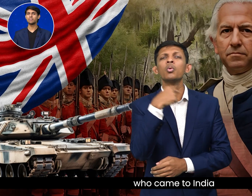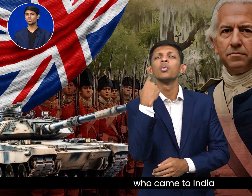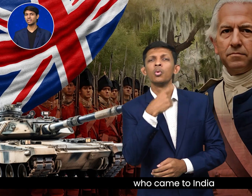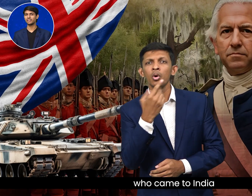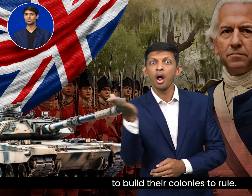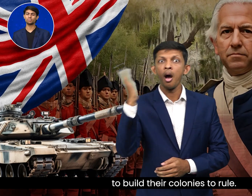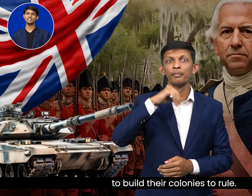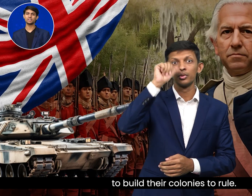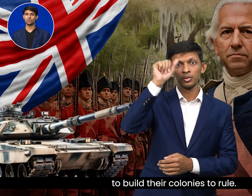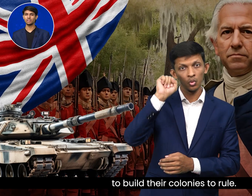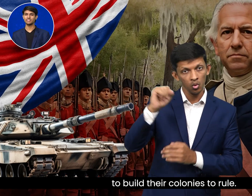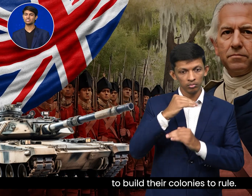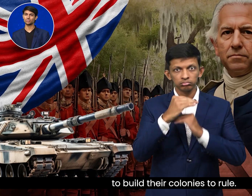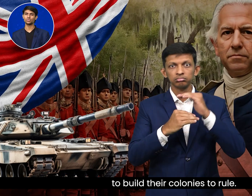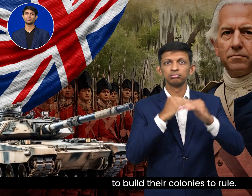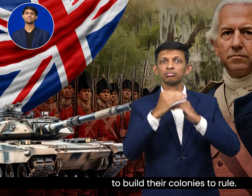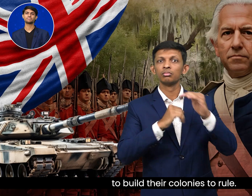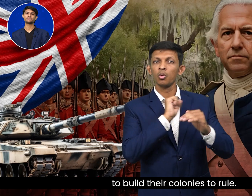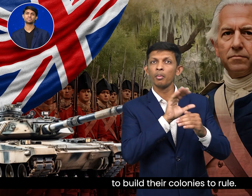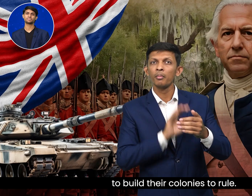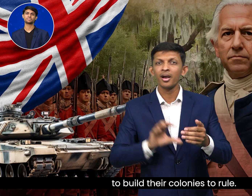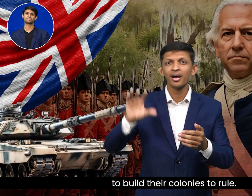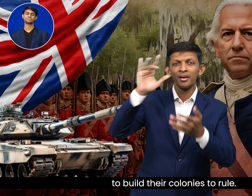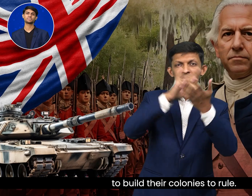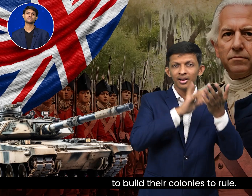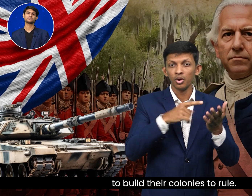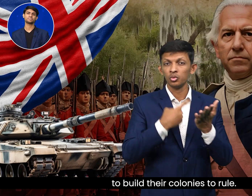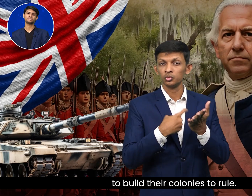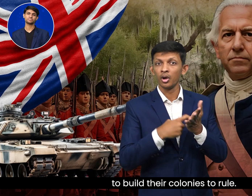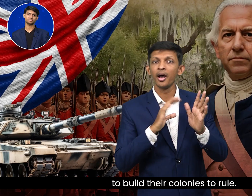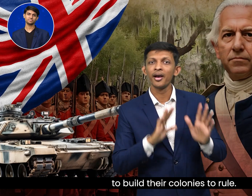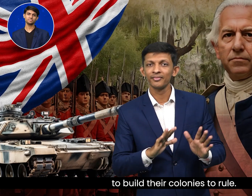who came to India to build their colonies to rule.